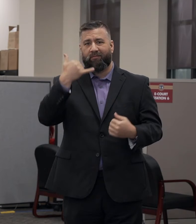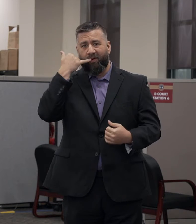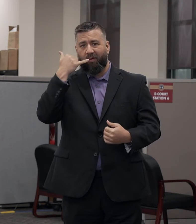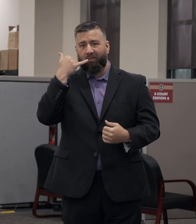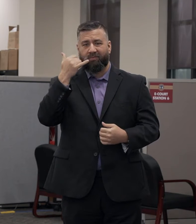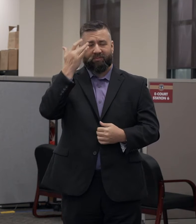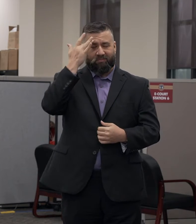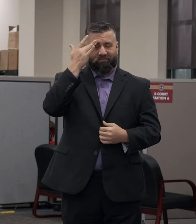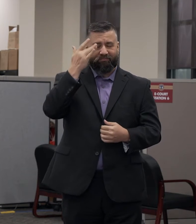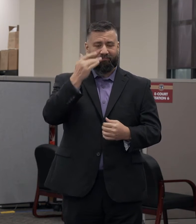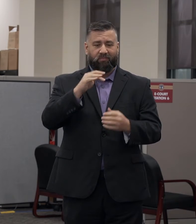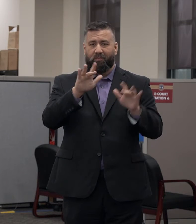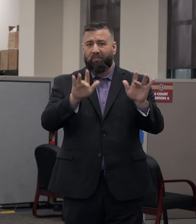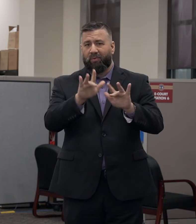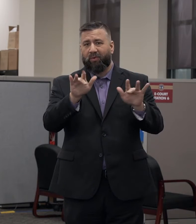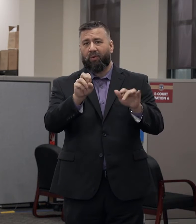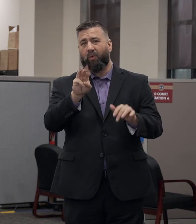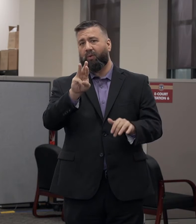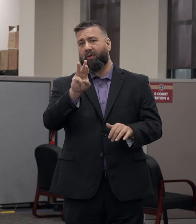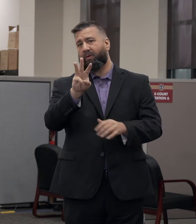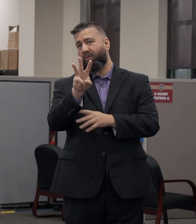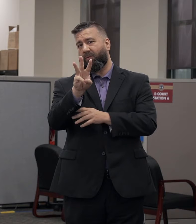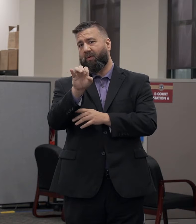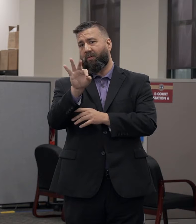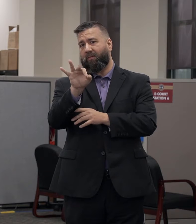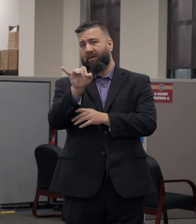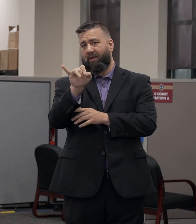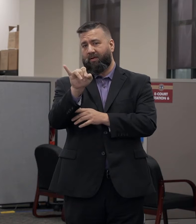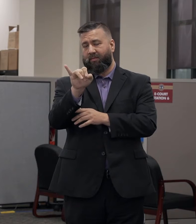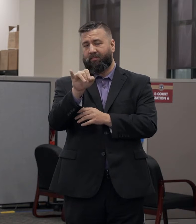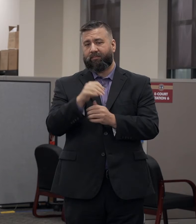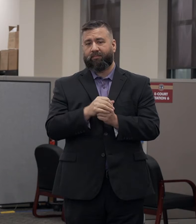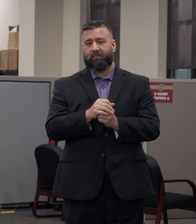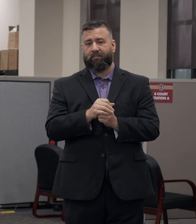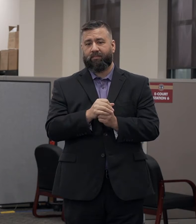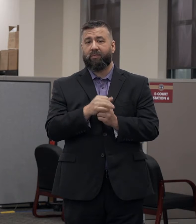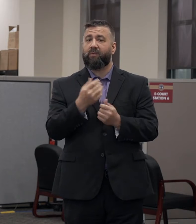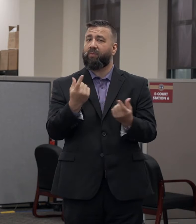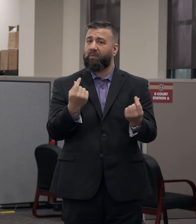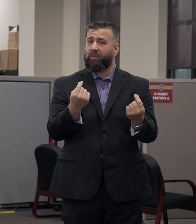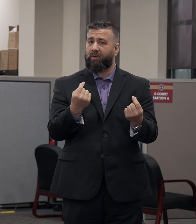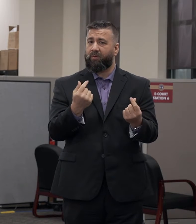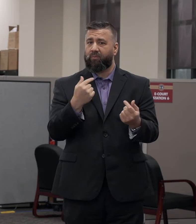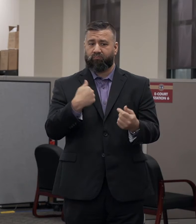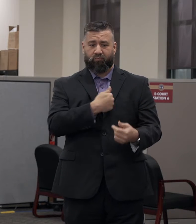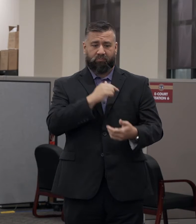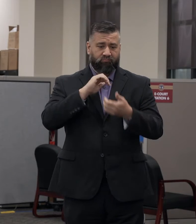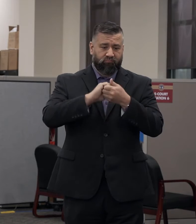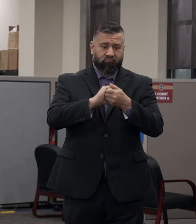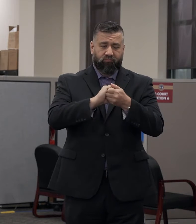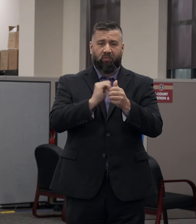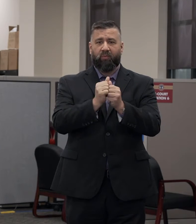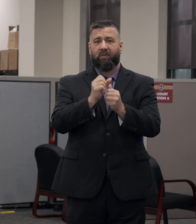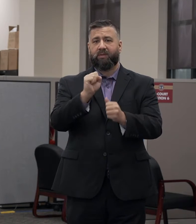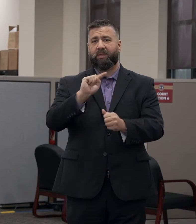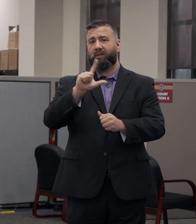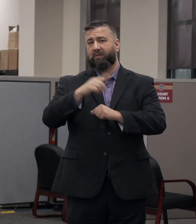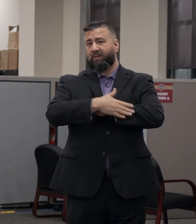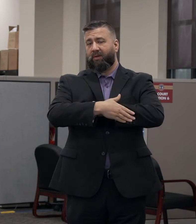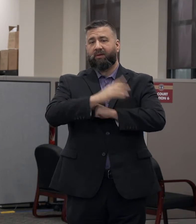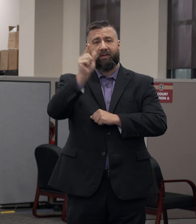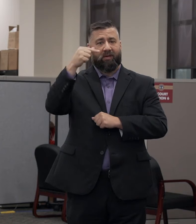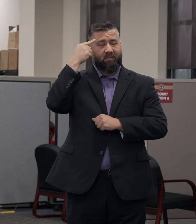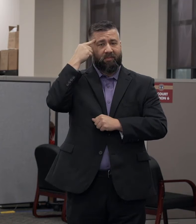Wi-Fi. And because of that, we worked significantly with St. Louis County government to help ensure that